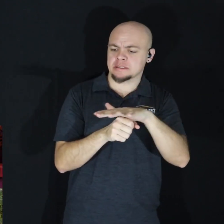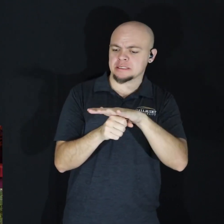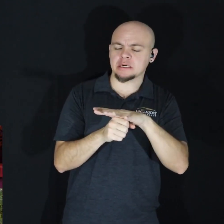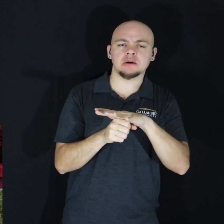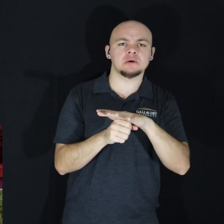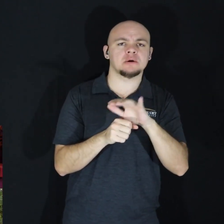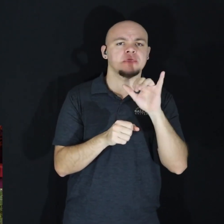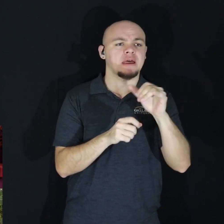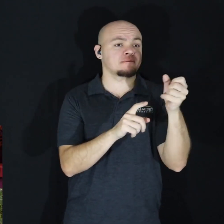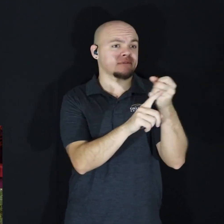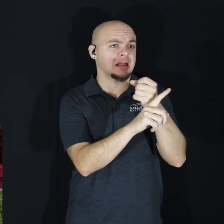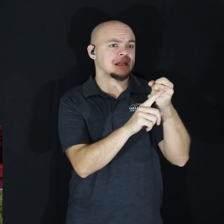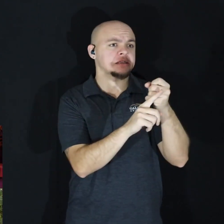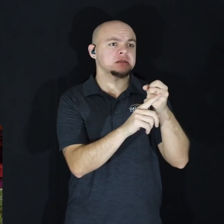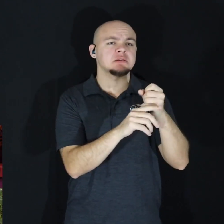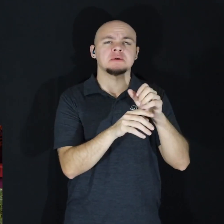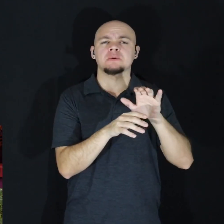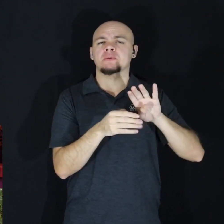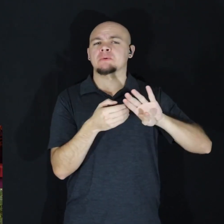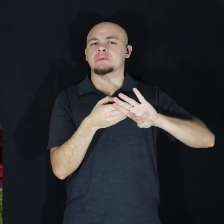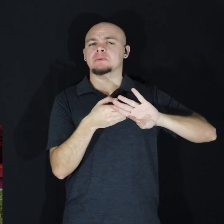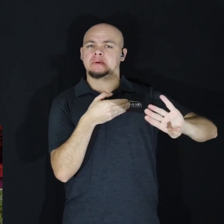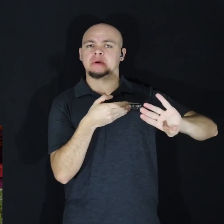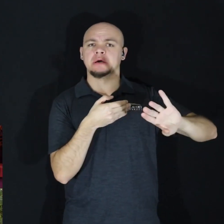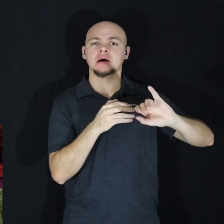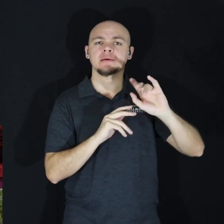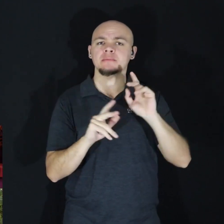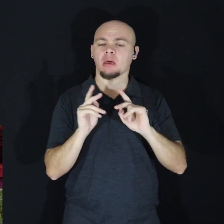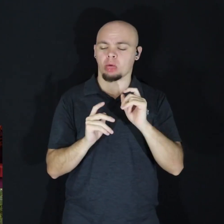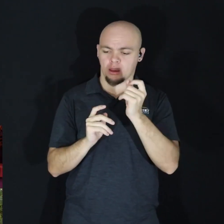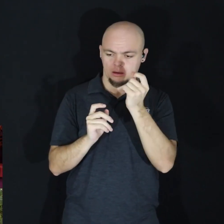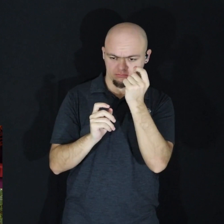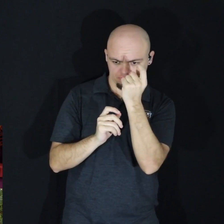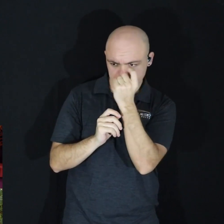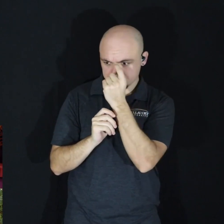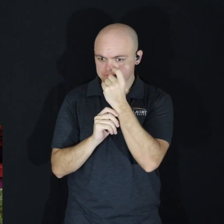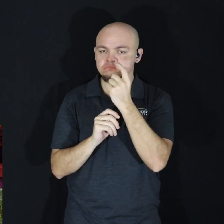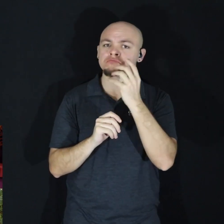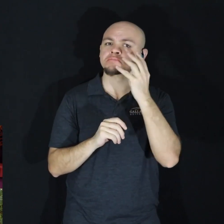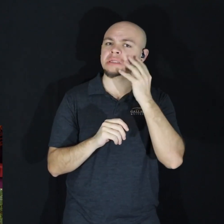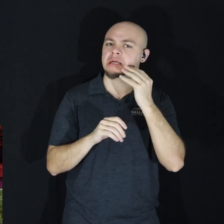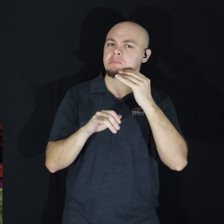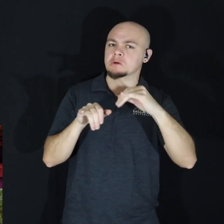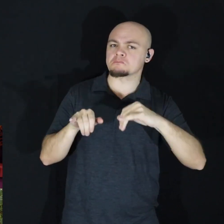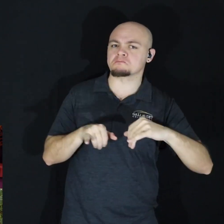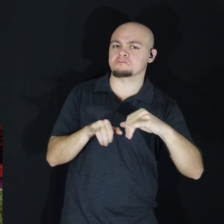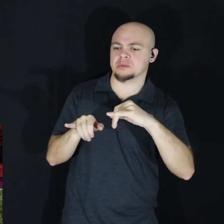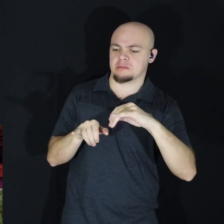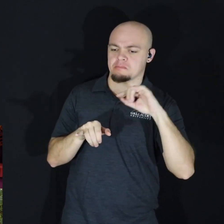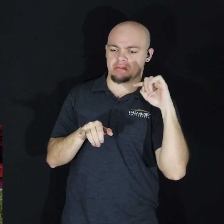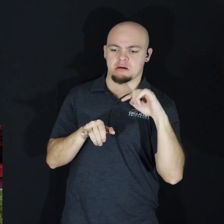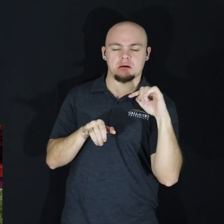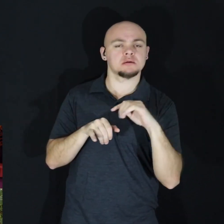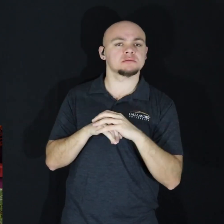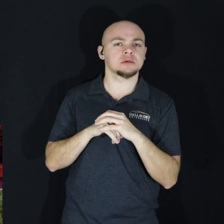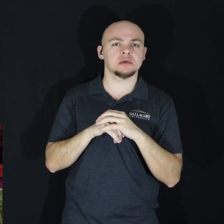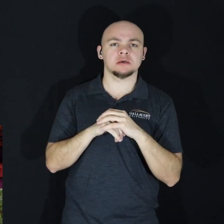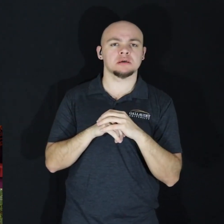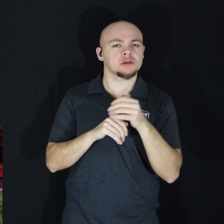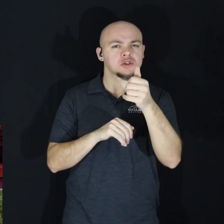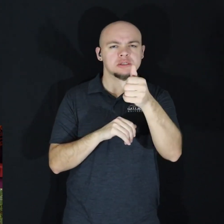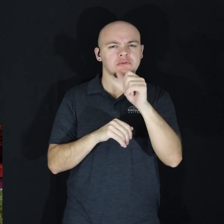that violence. And finally, you're with people who understand you because they're going through the same things as you, and you don't have to translate